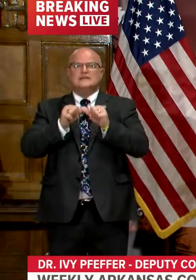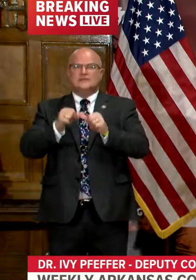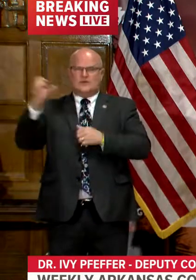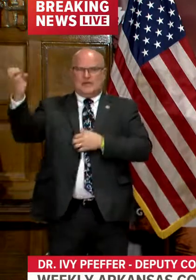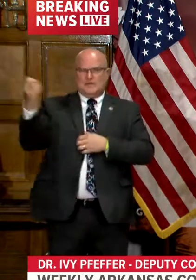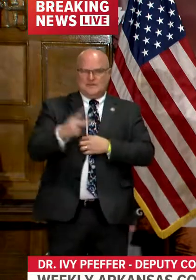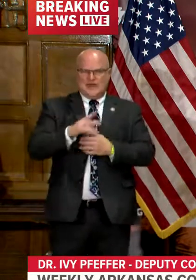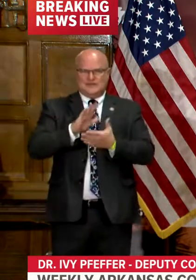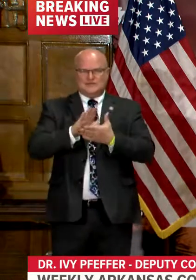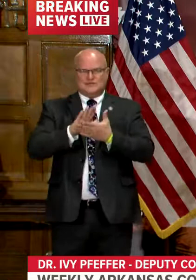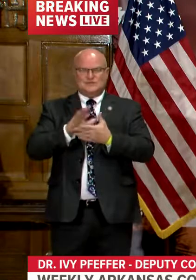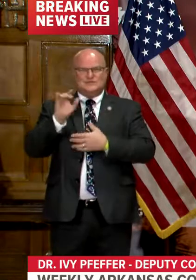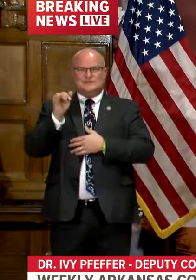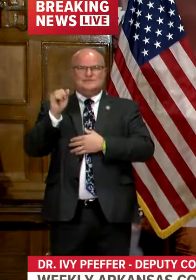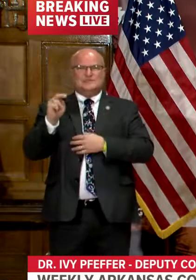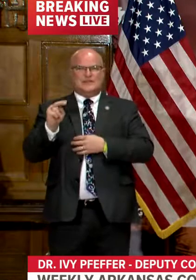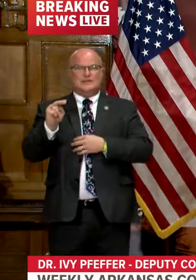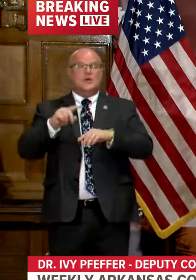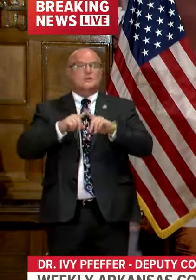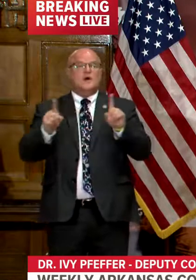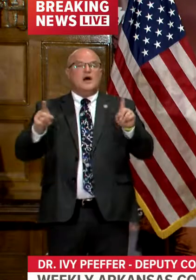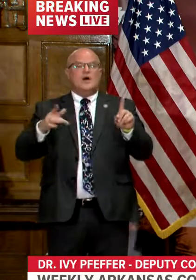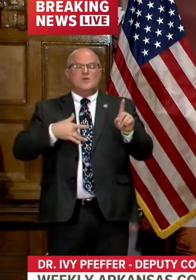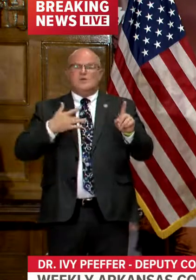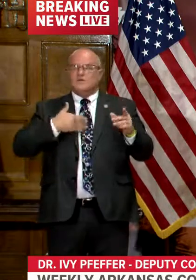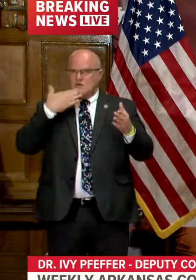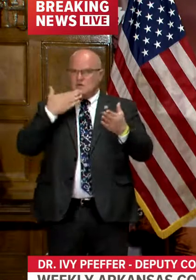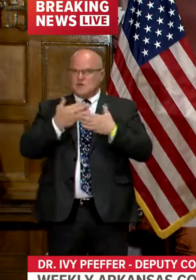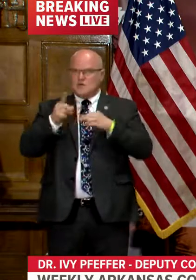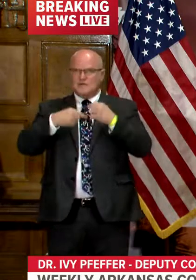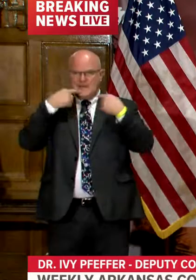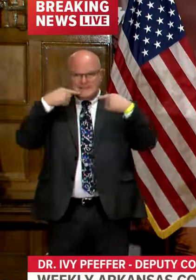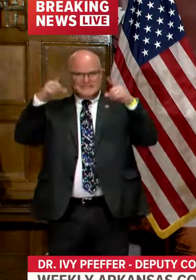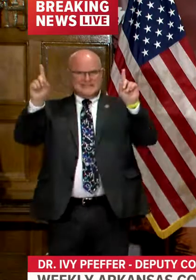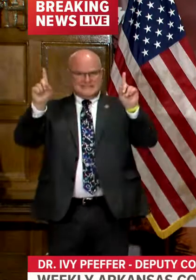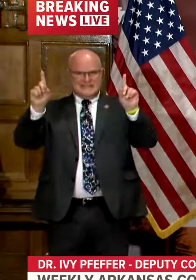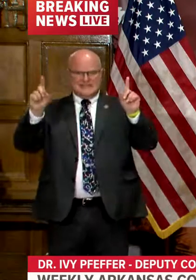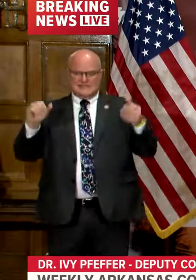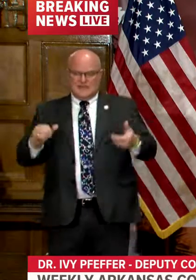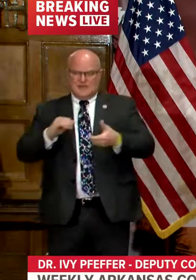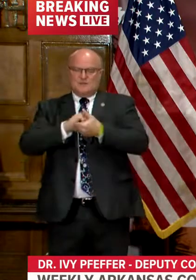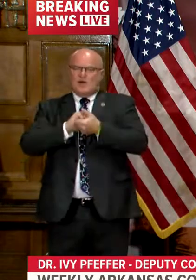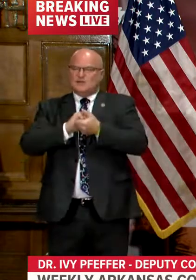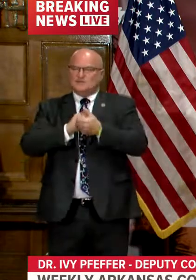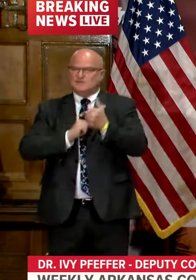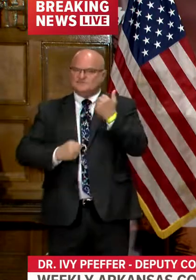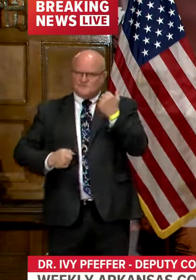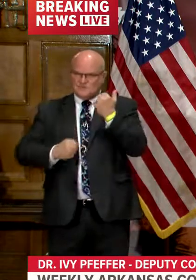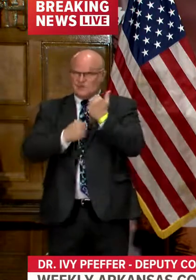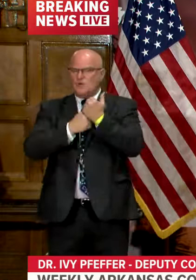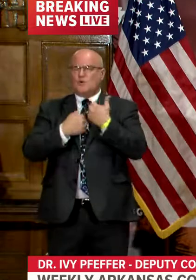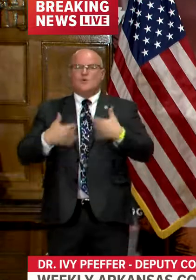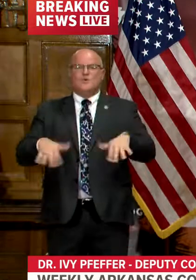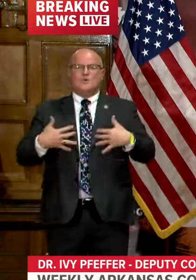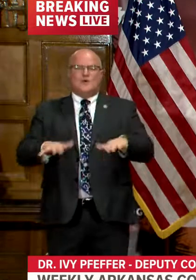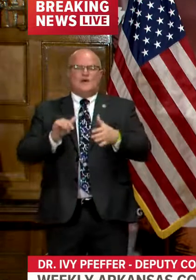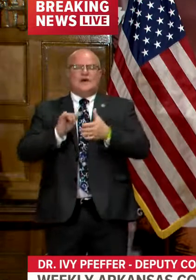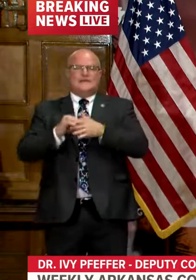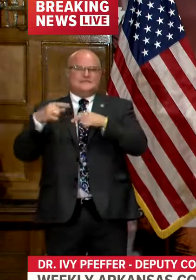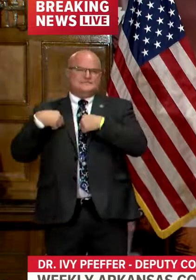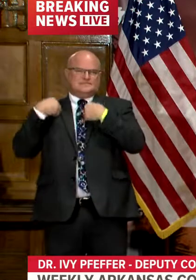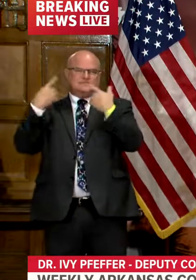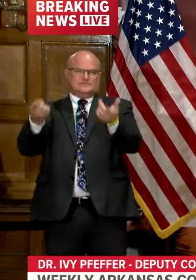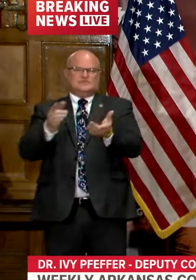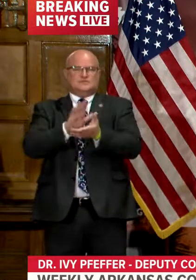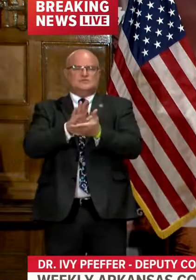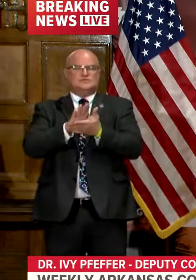return. But overall, we feel very good about the success we've had. We feel very good about the partnership and the support that has been provided